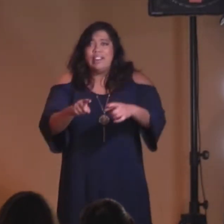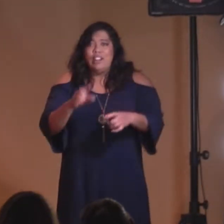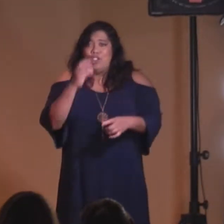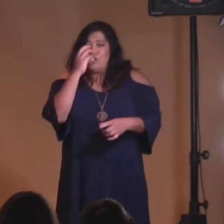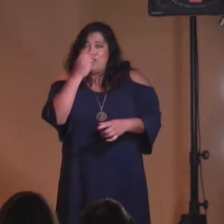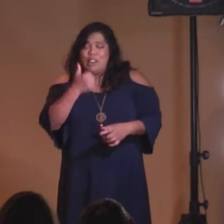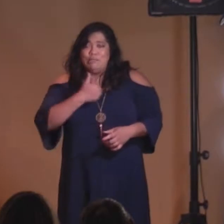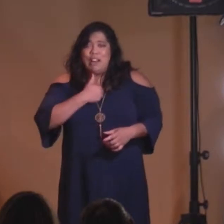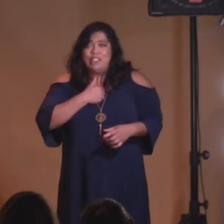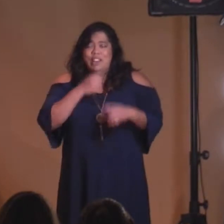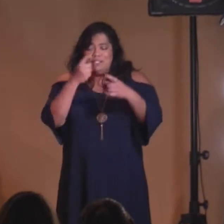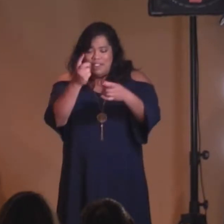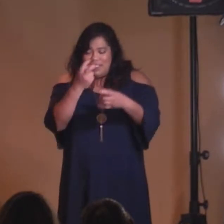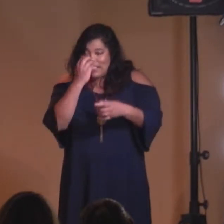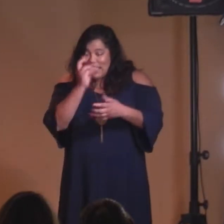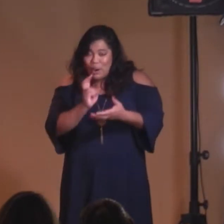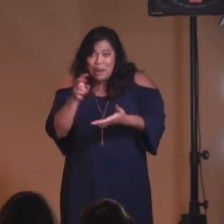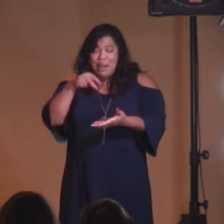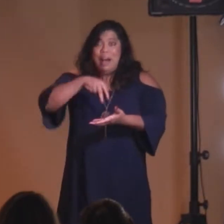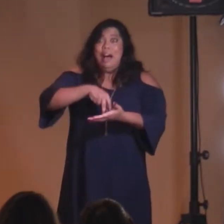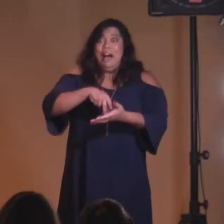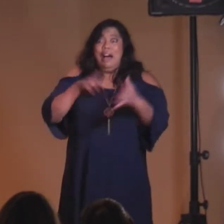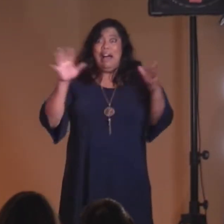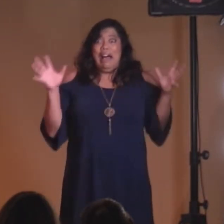God, Pennywise! Ah!